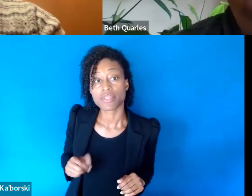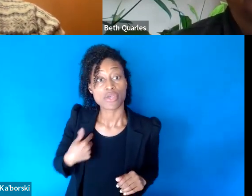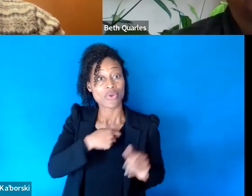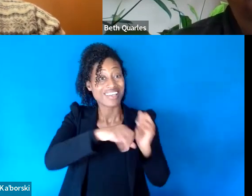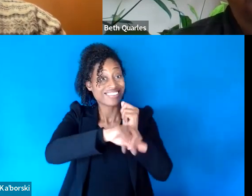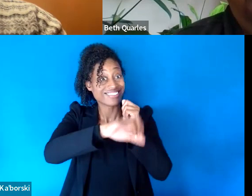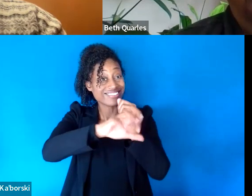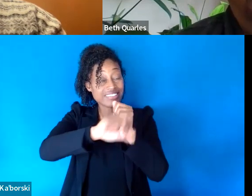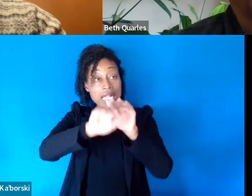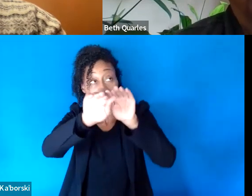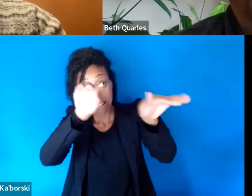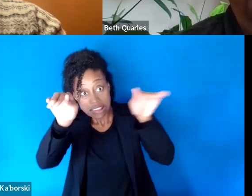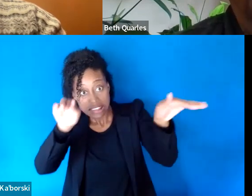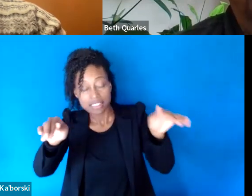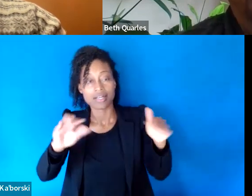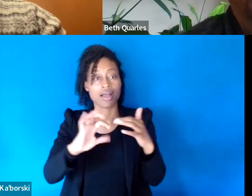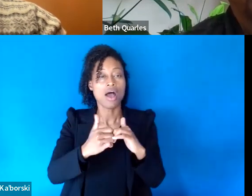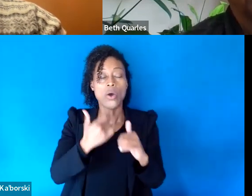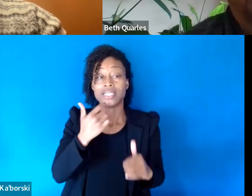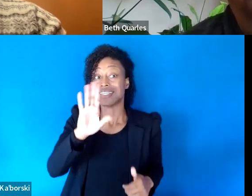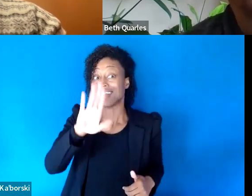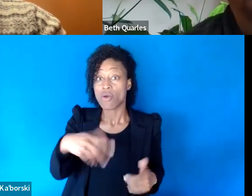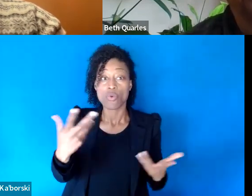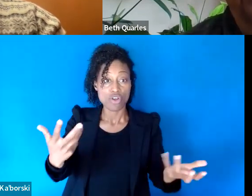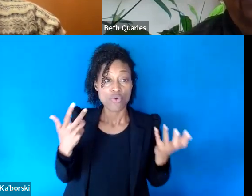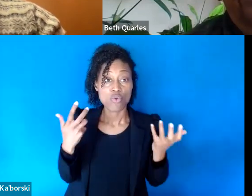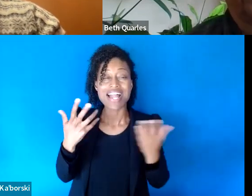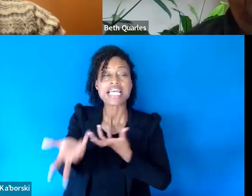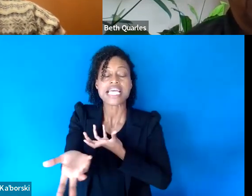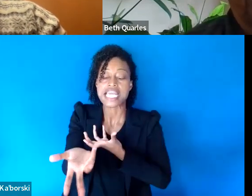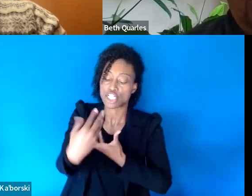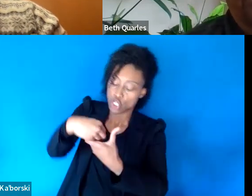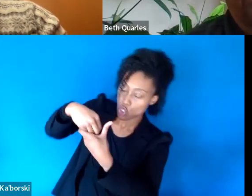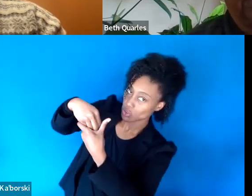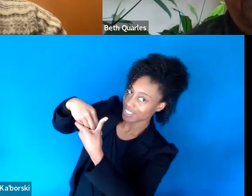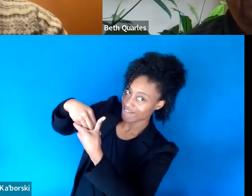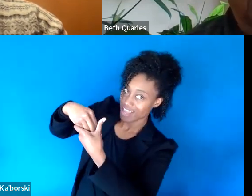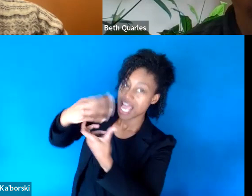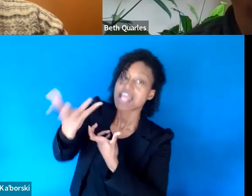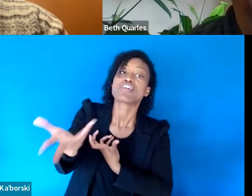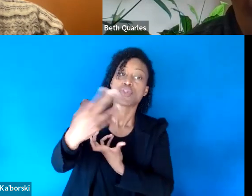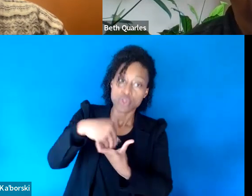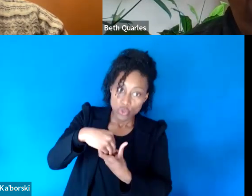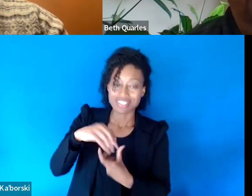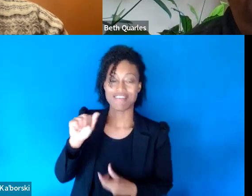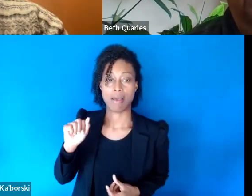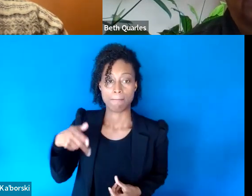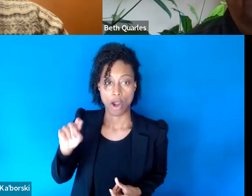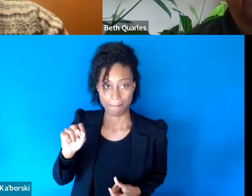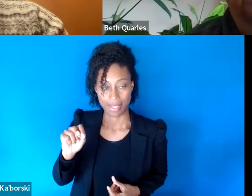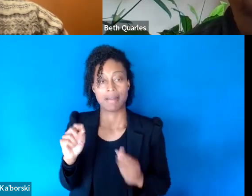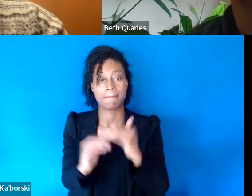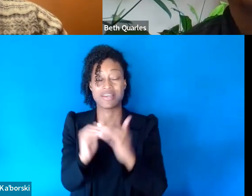campaigned by saying we wanted an inclusive apartment building, not just for people